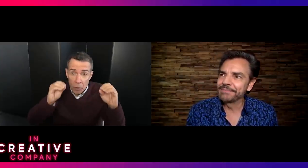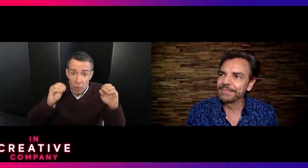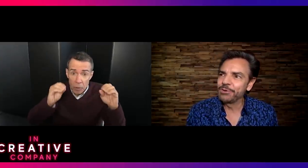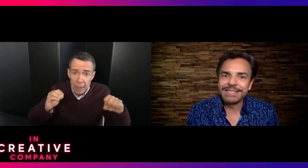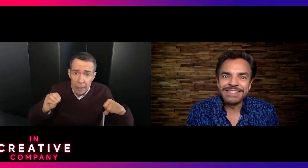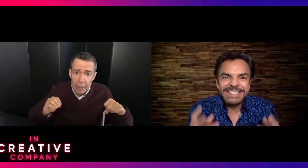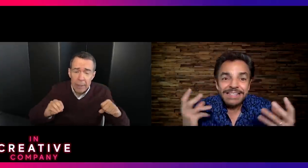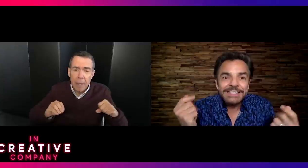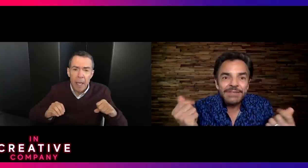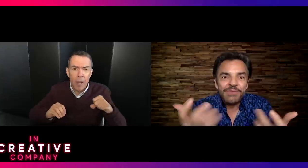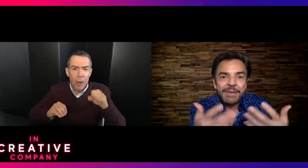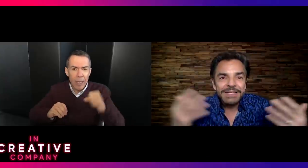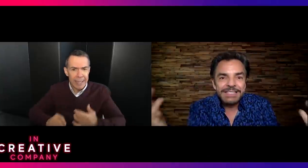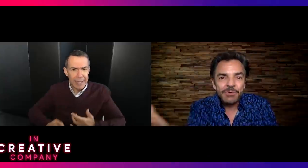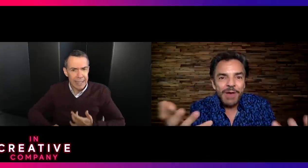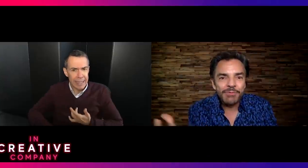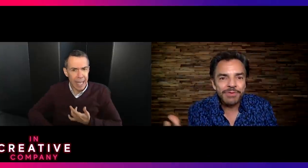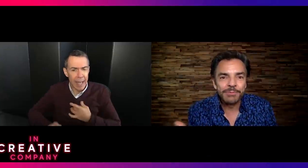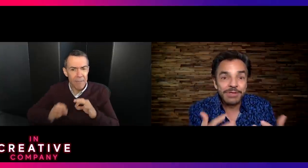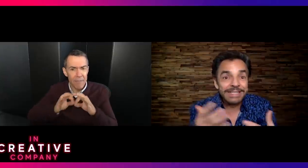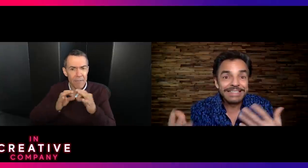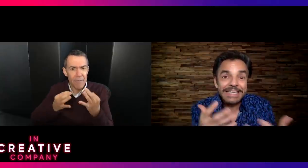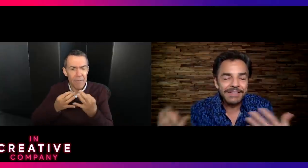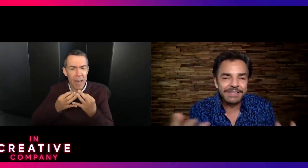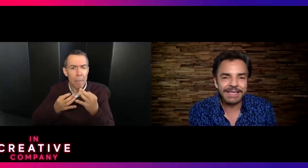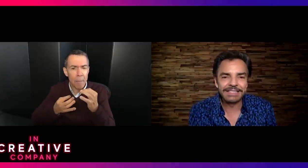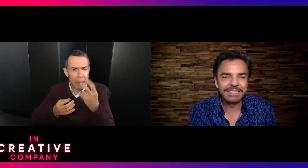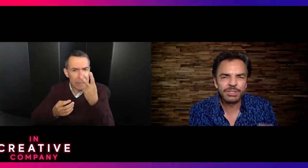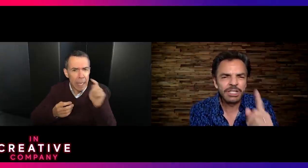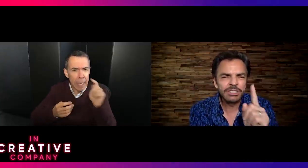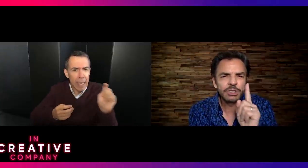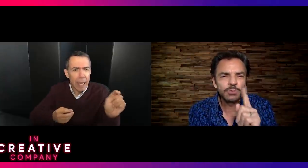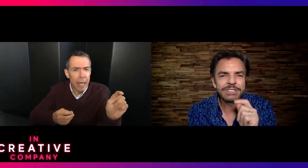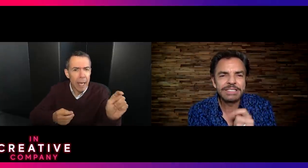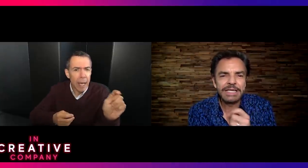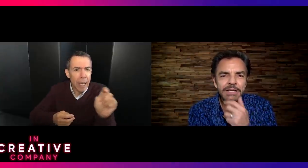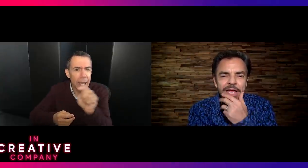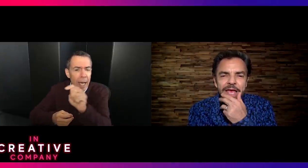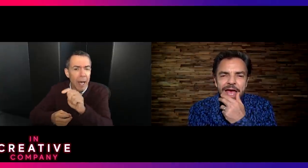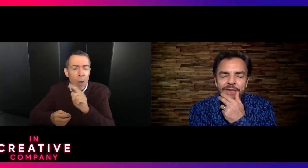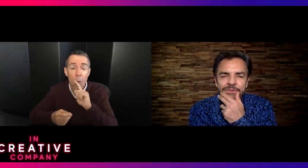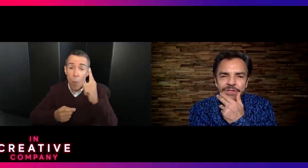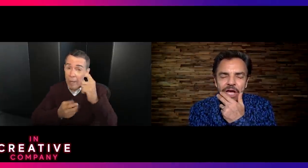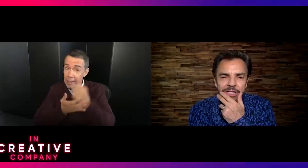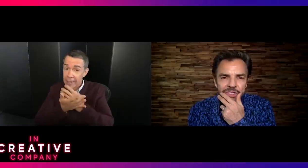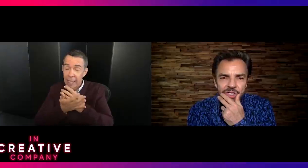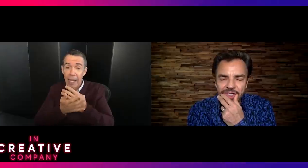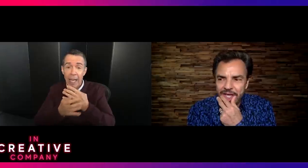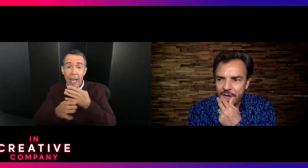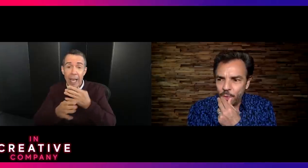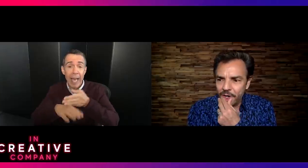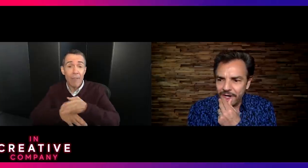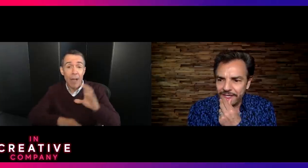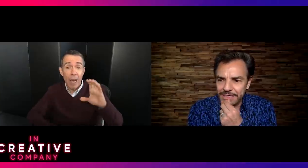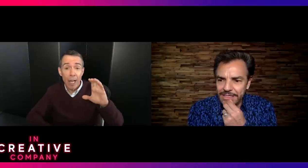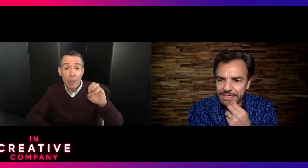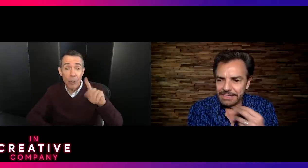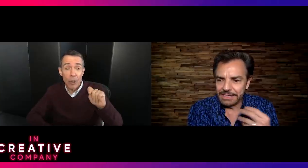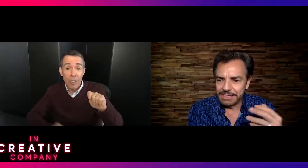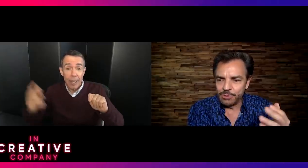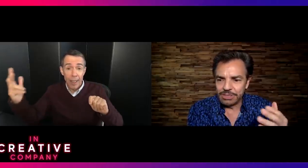and you can sense the families around there, but you can see the kids. There's just one scene after the concert